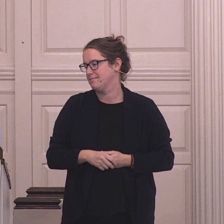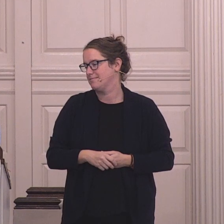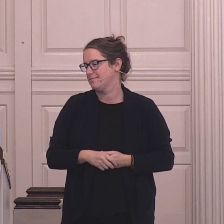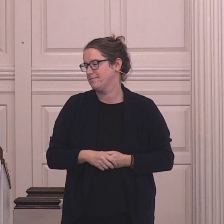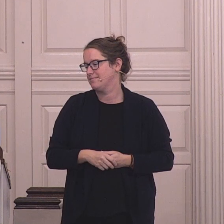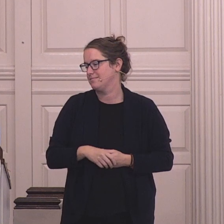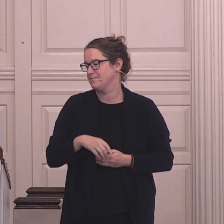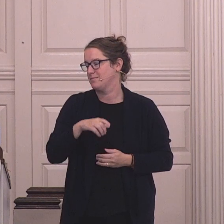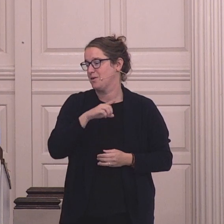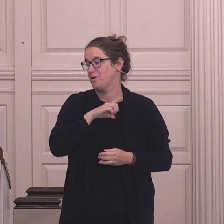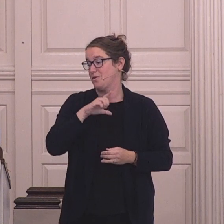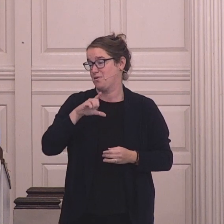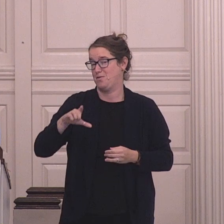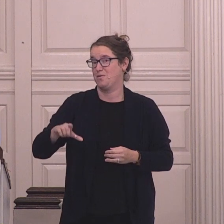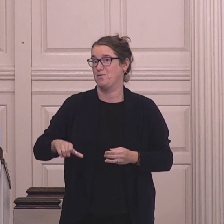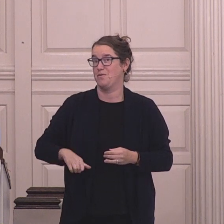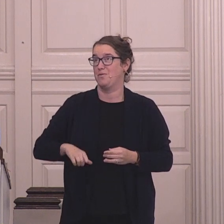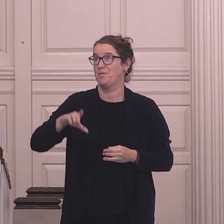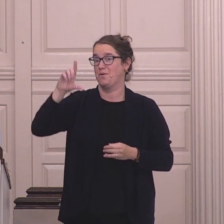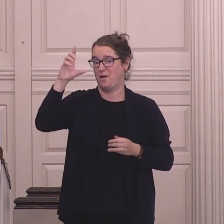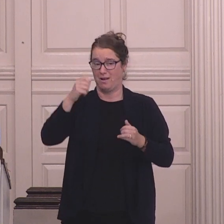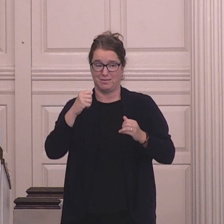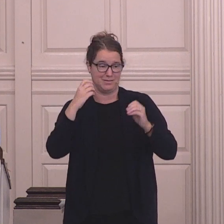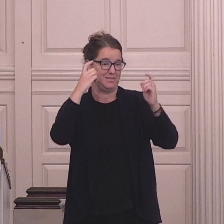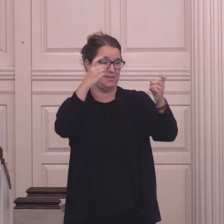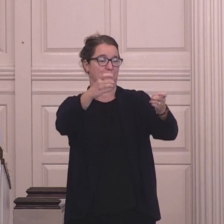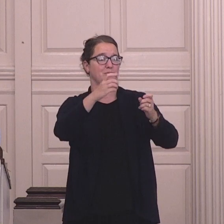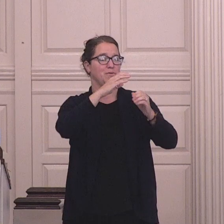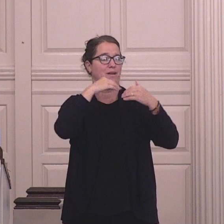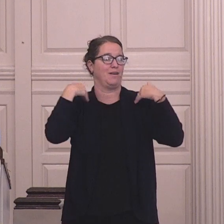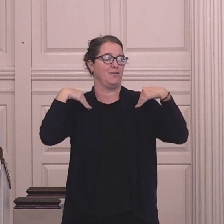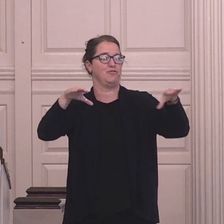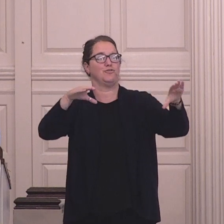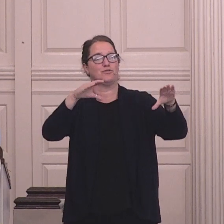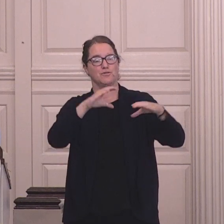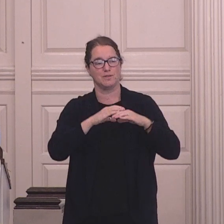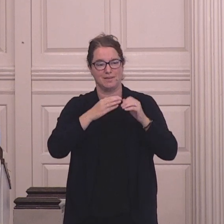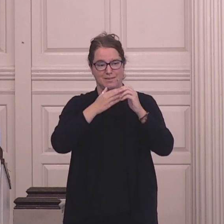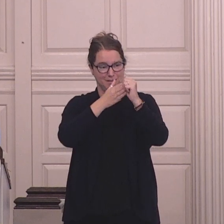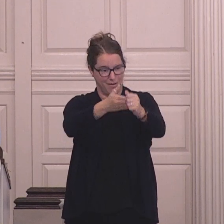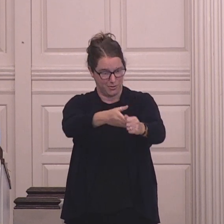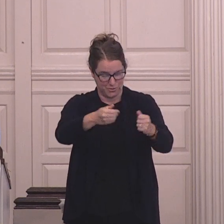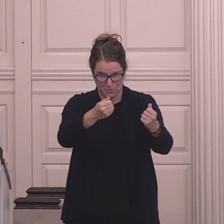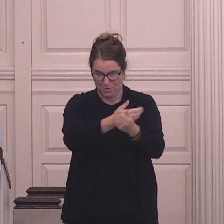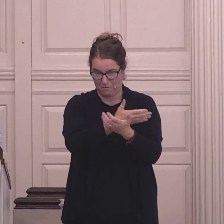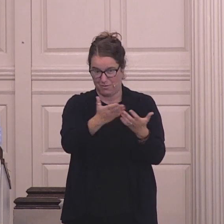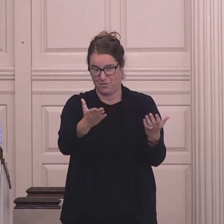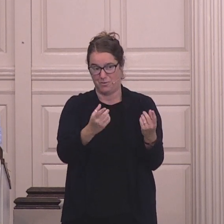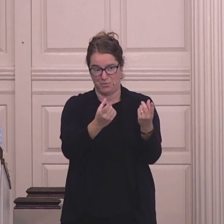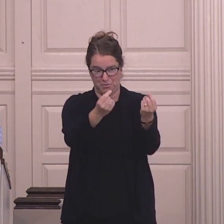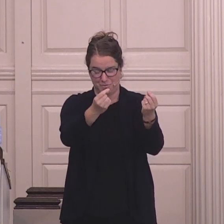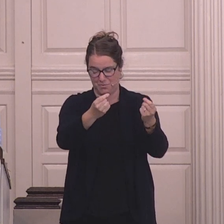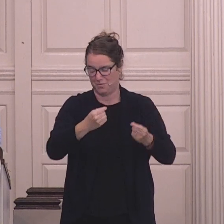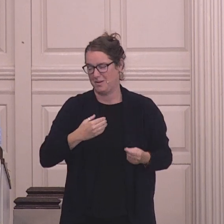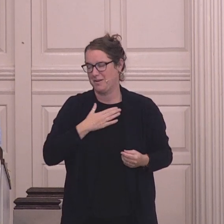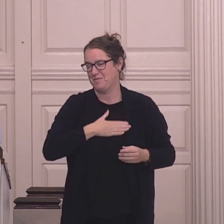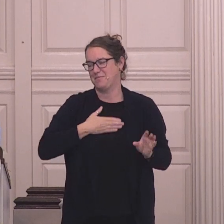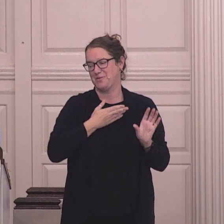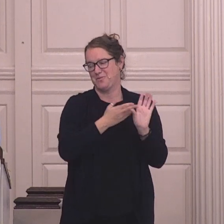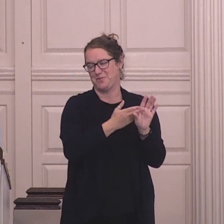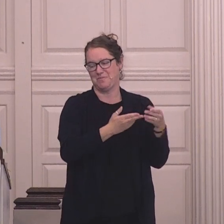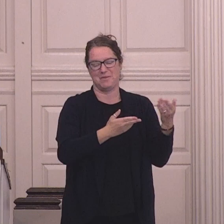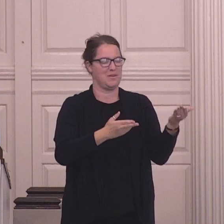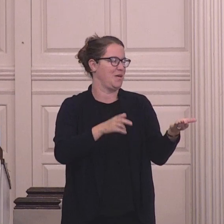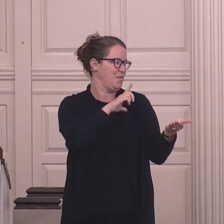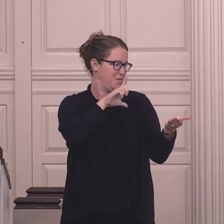The Lord has put angels in charge of you to guide you in all your ways. The Lord has